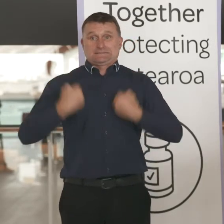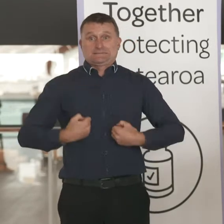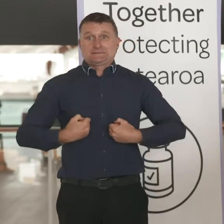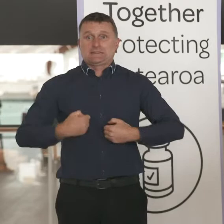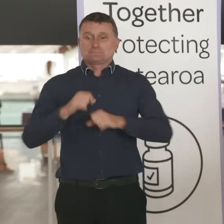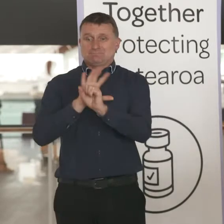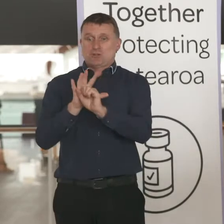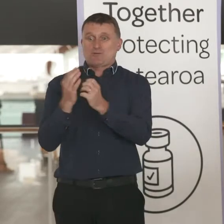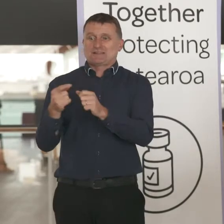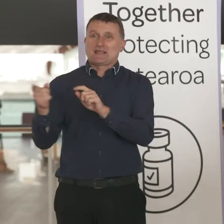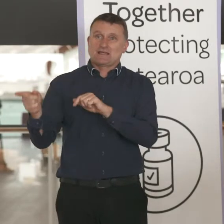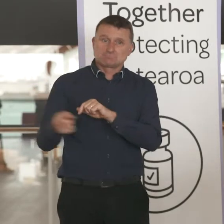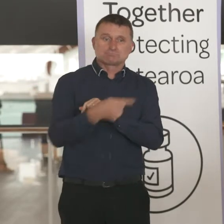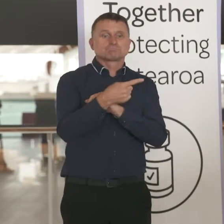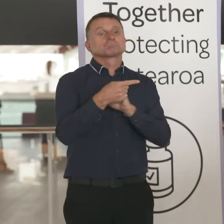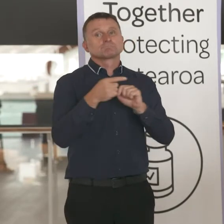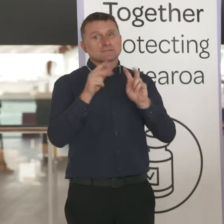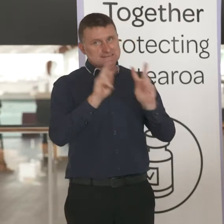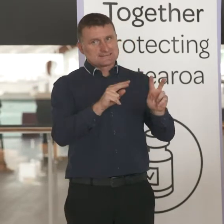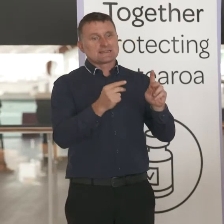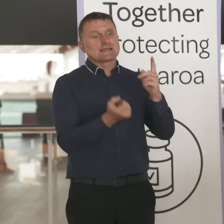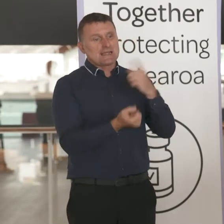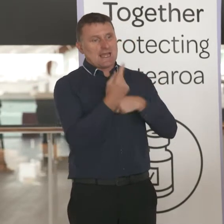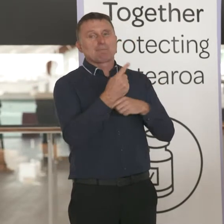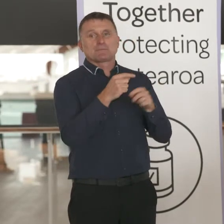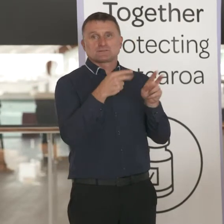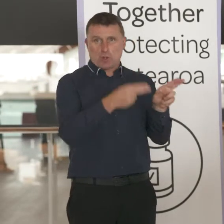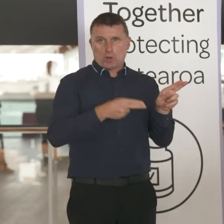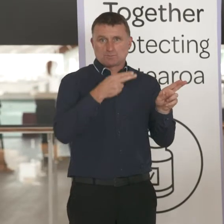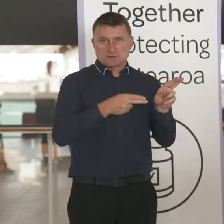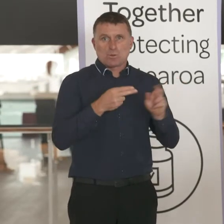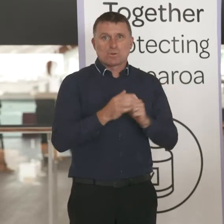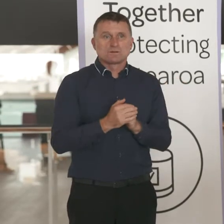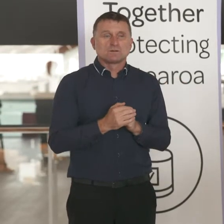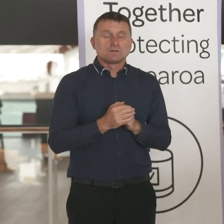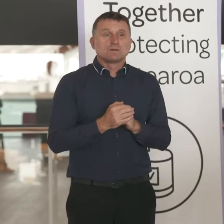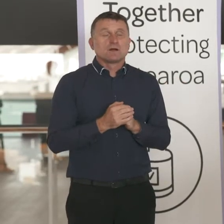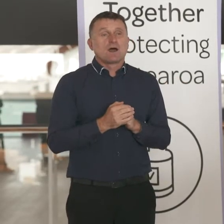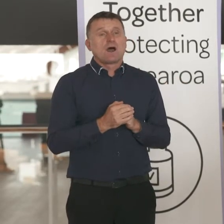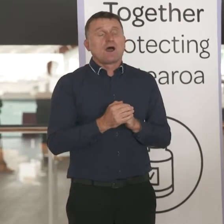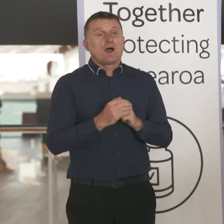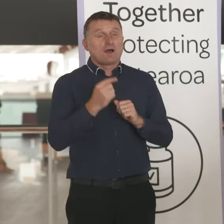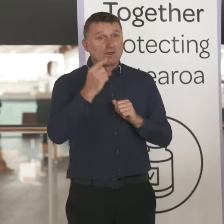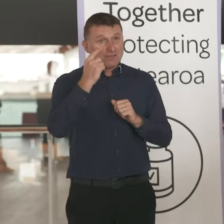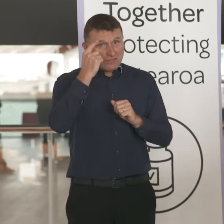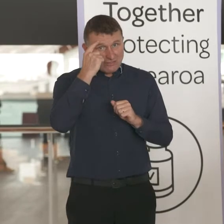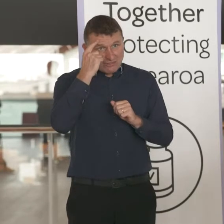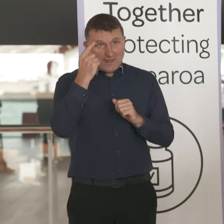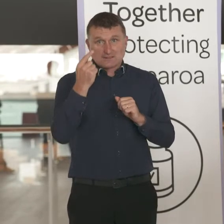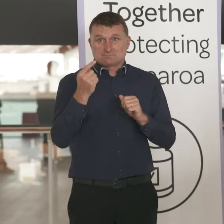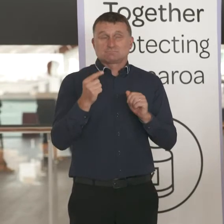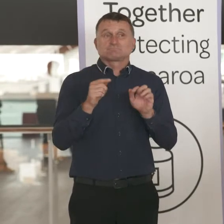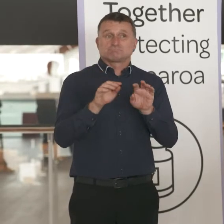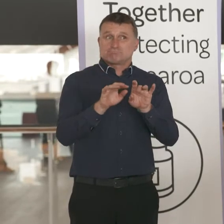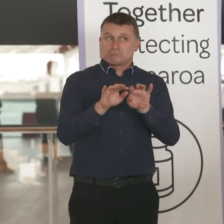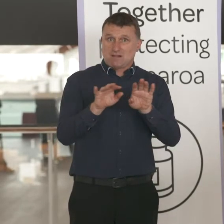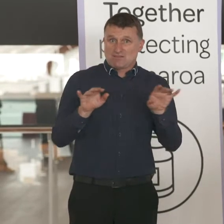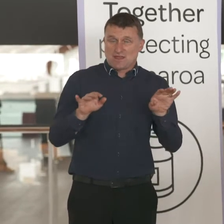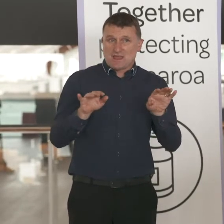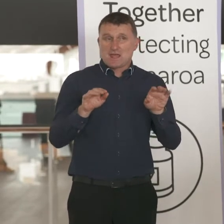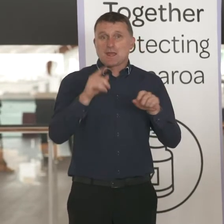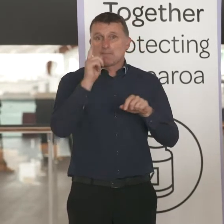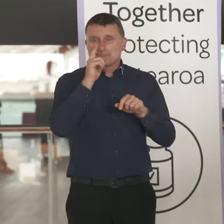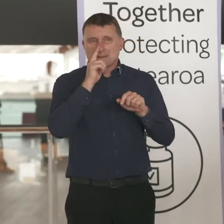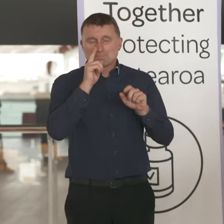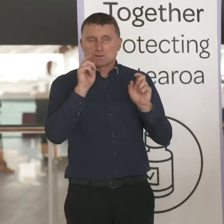out of a very big pool of boosted people. So I do think that there's that misunderstanding, and the misunderstanding that a booster's